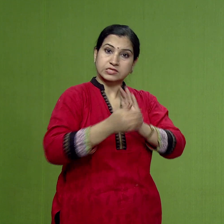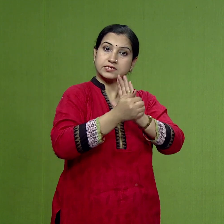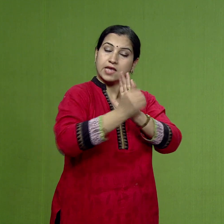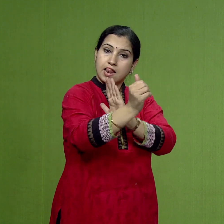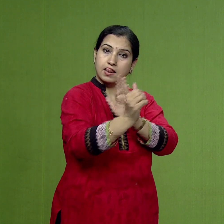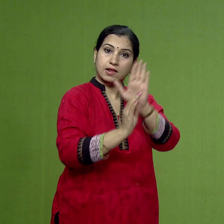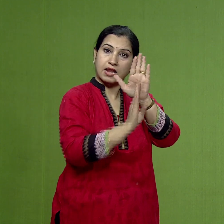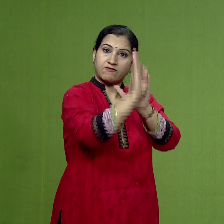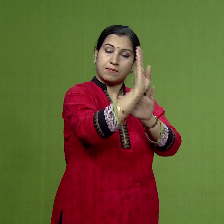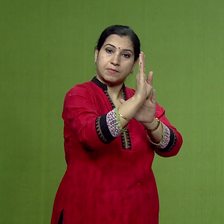year 2015.